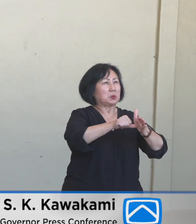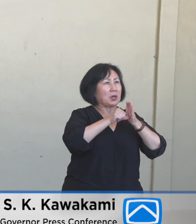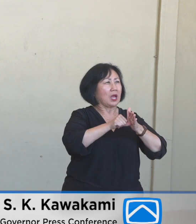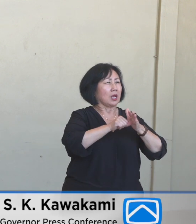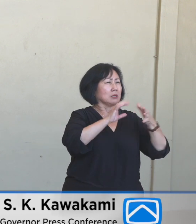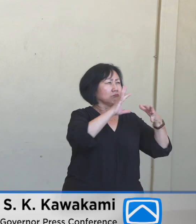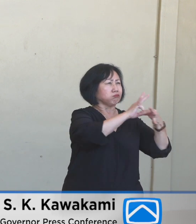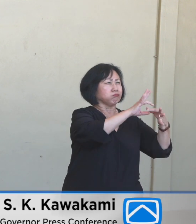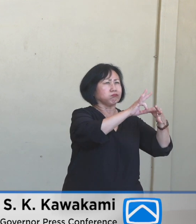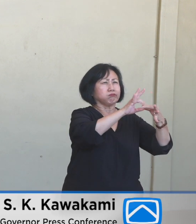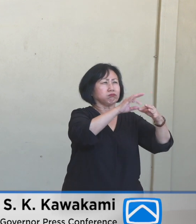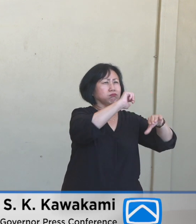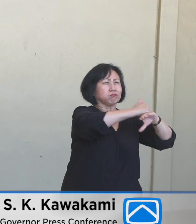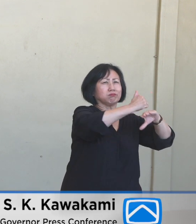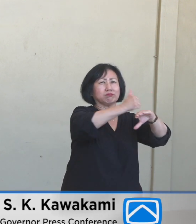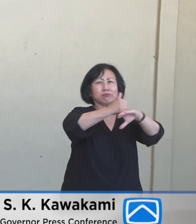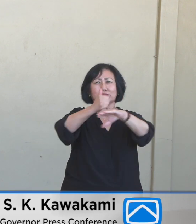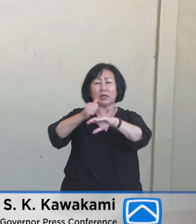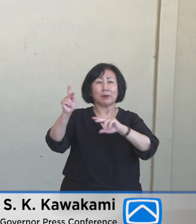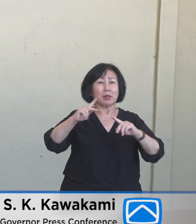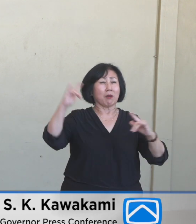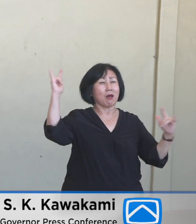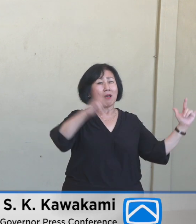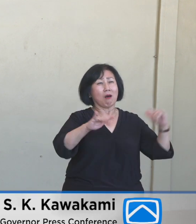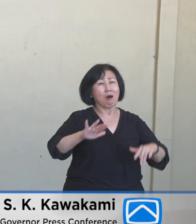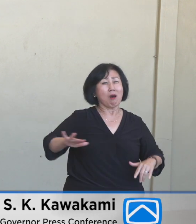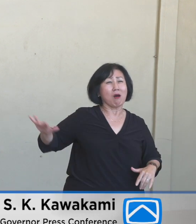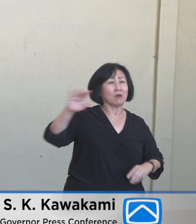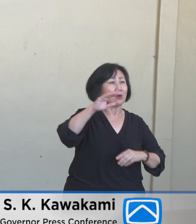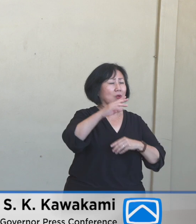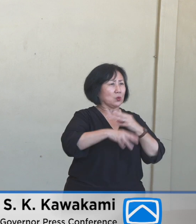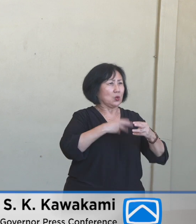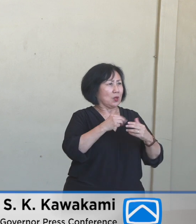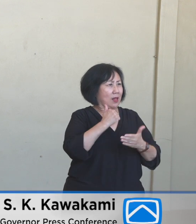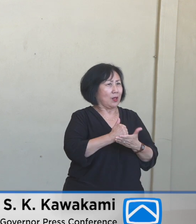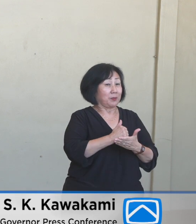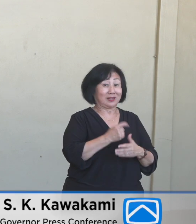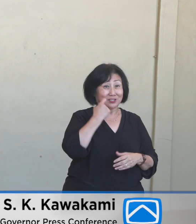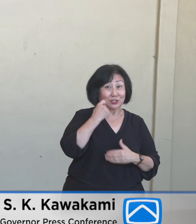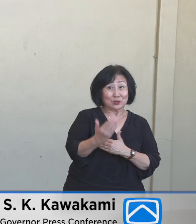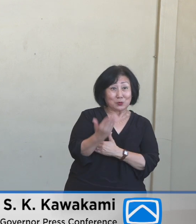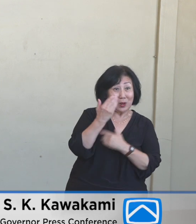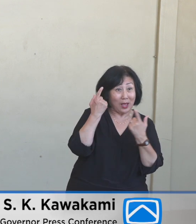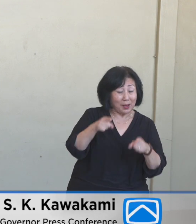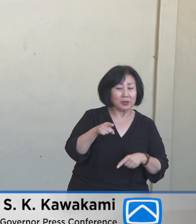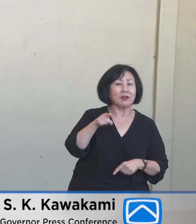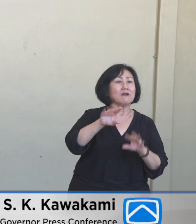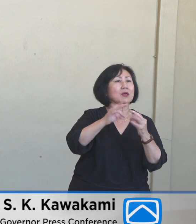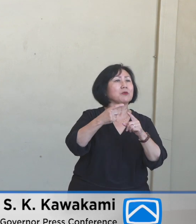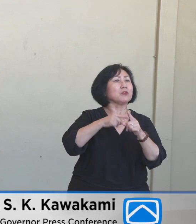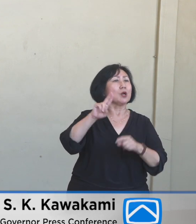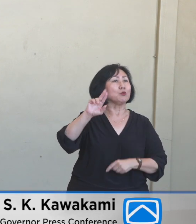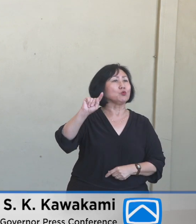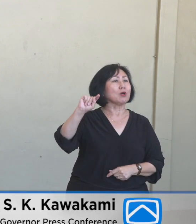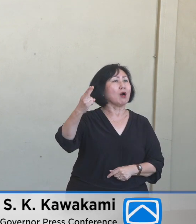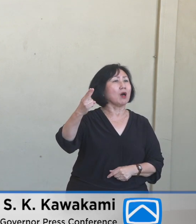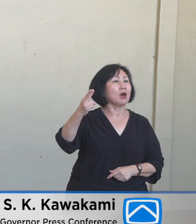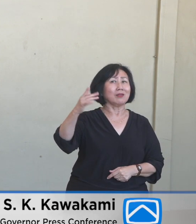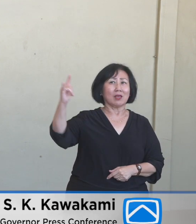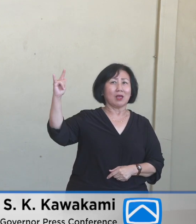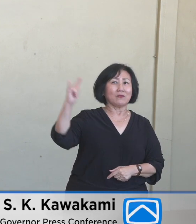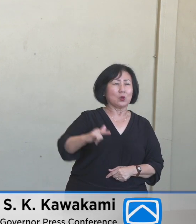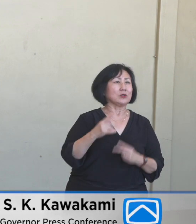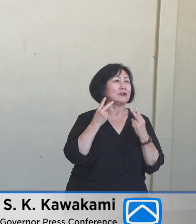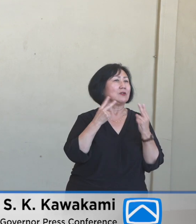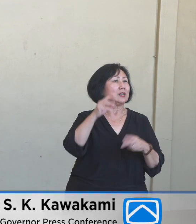coordination, the amount of people that are coming from all over to help. Just this morning, there was a family from Utah that came to